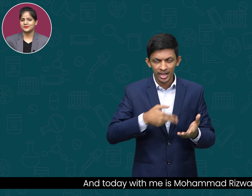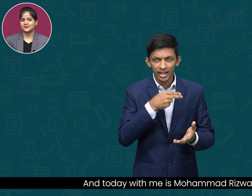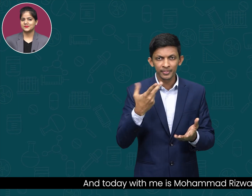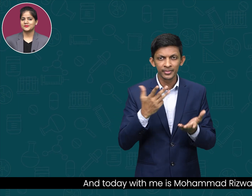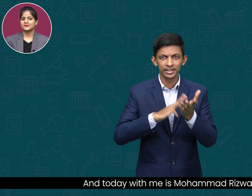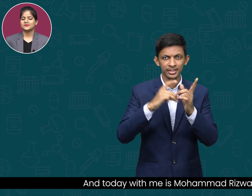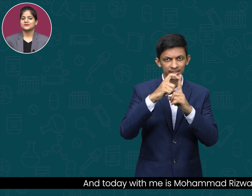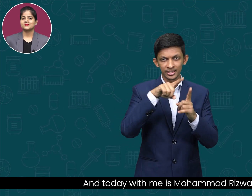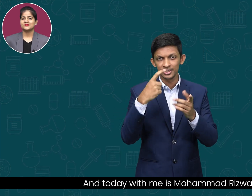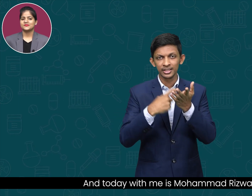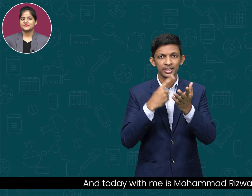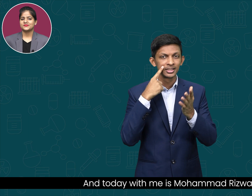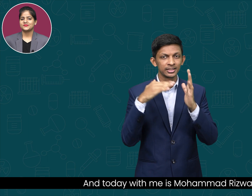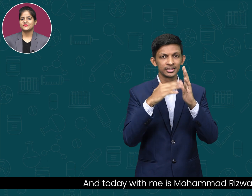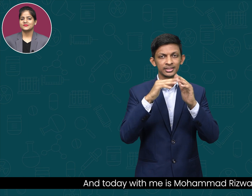Rizwan.